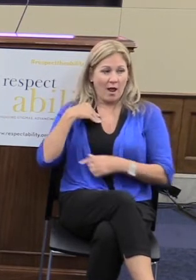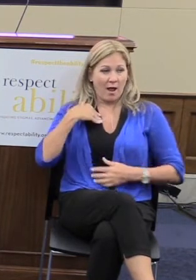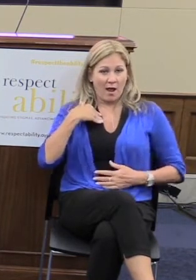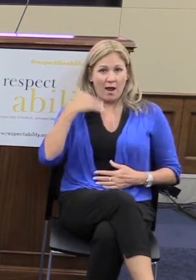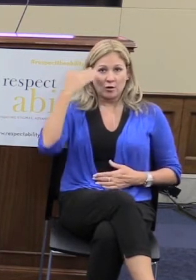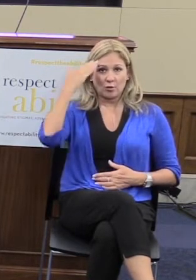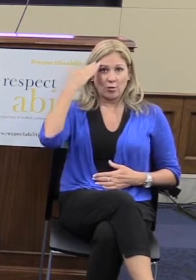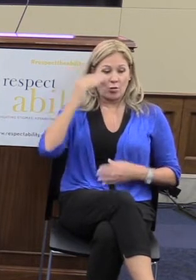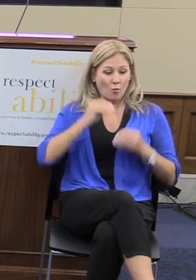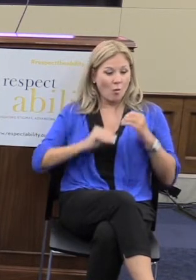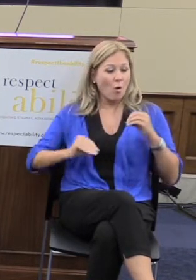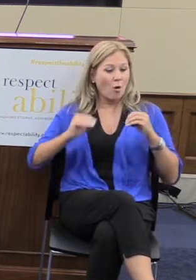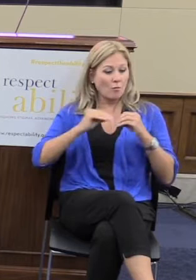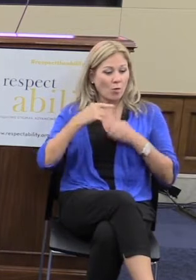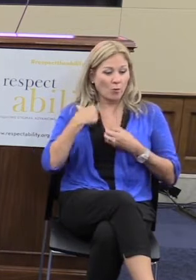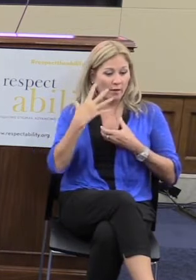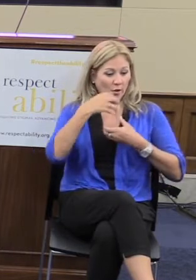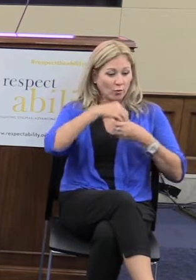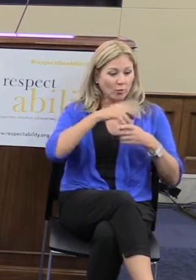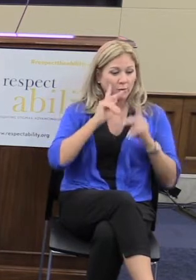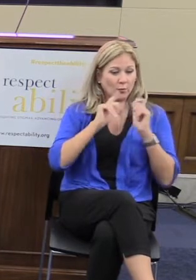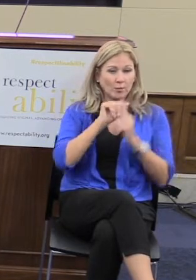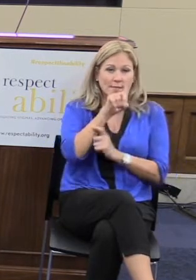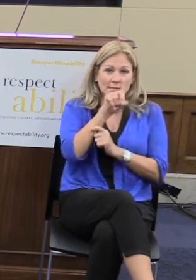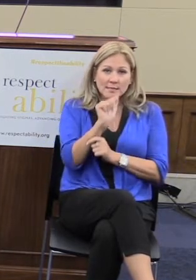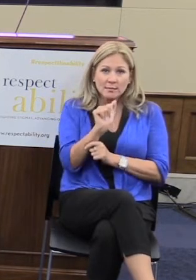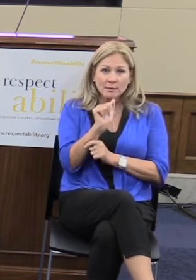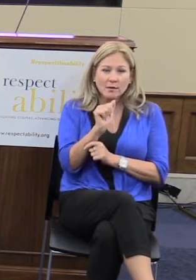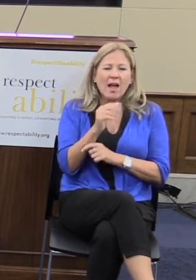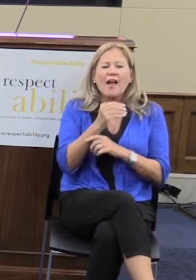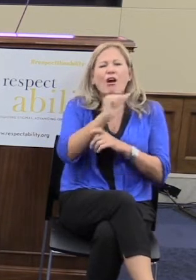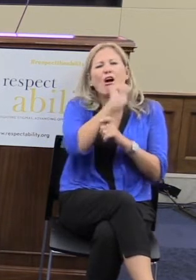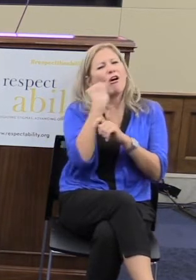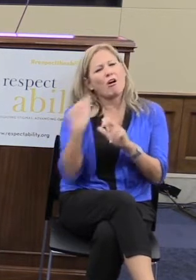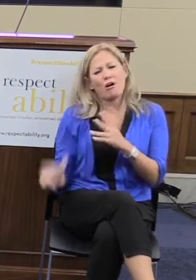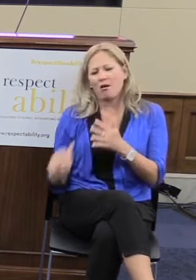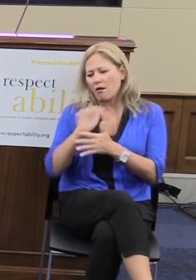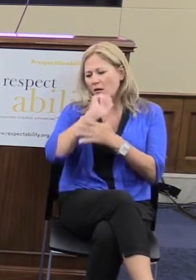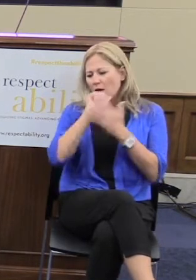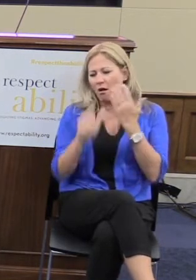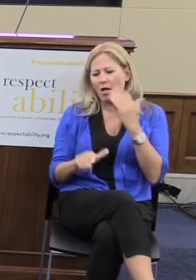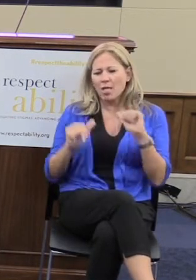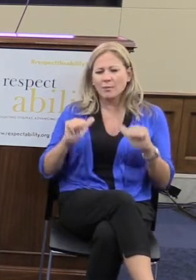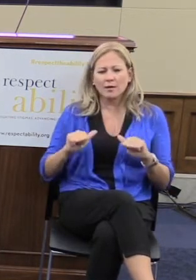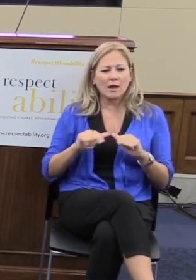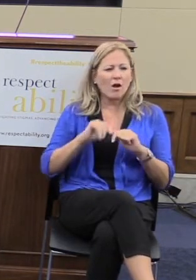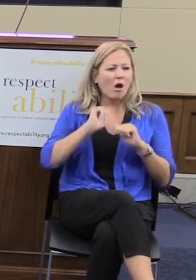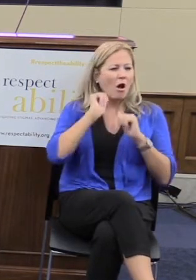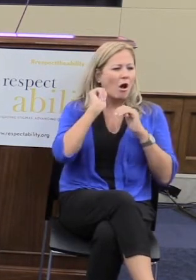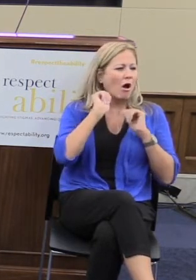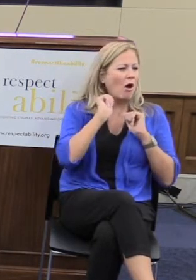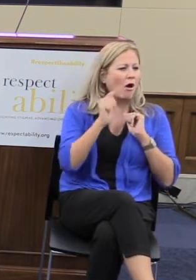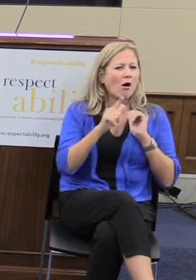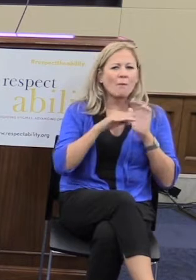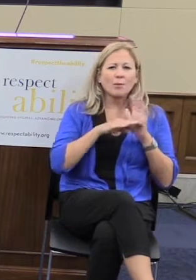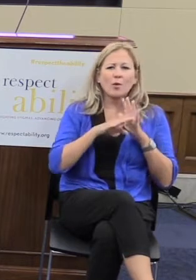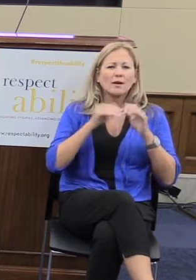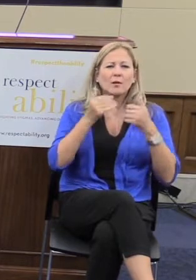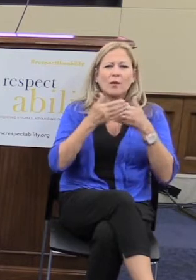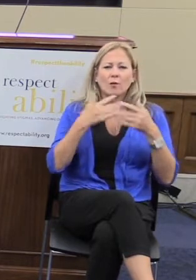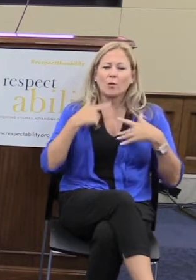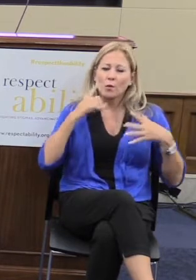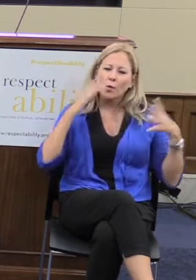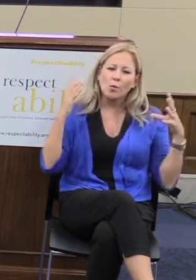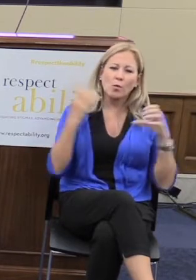the more that we include people with disability and of all abilities and of all, minorities, we all win, and I, as